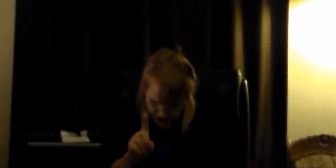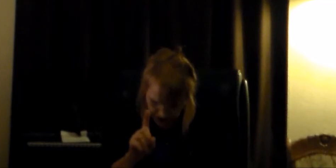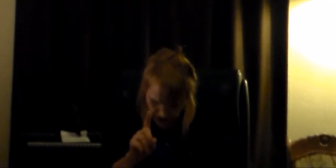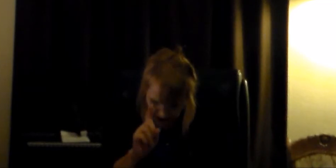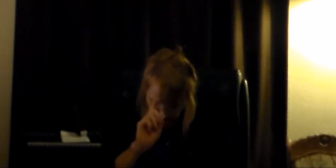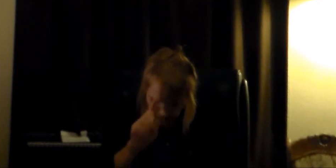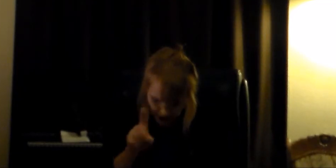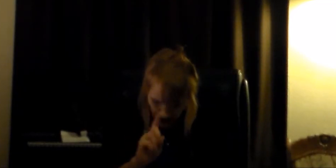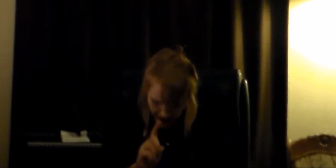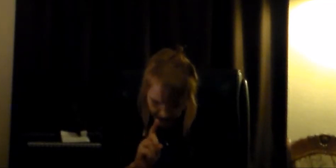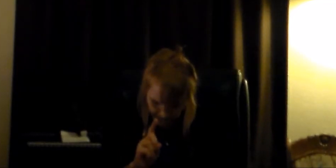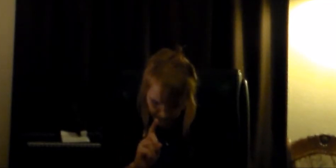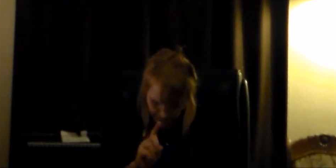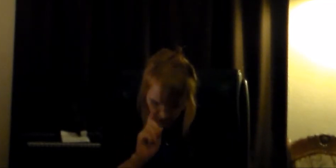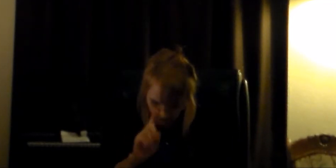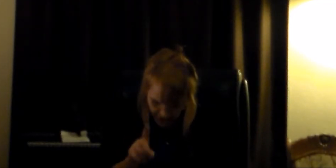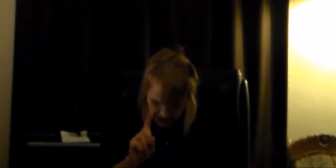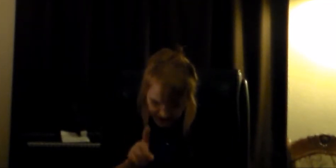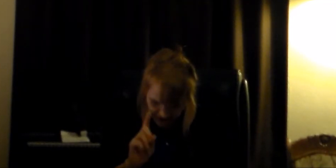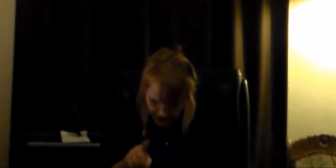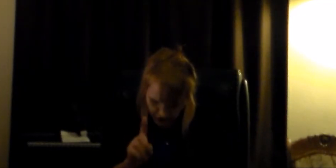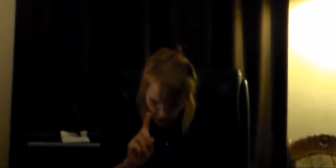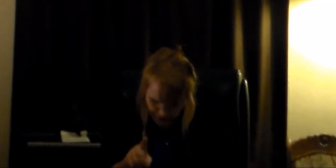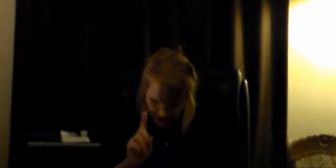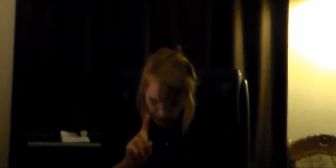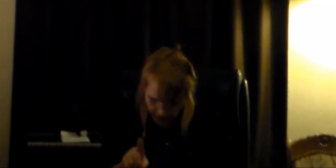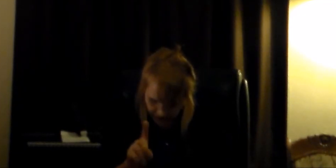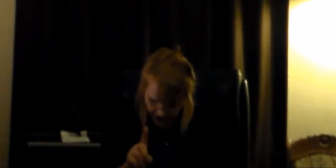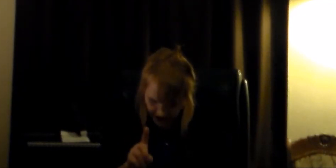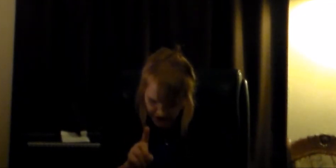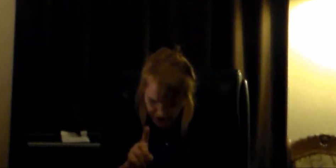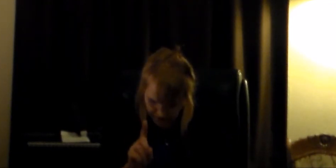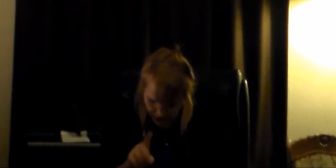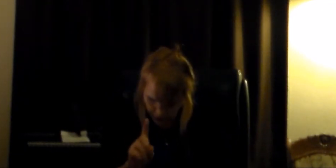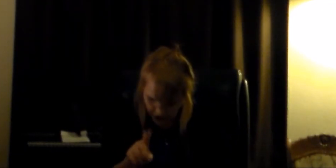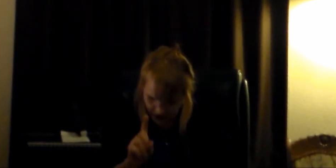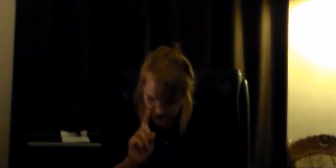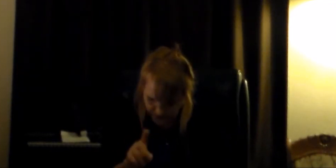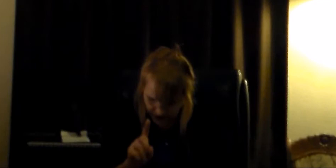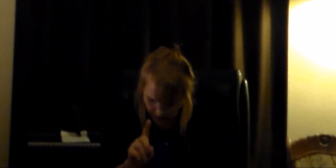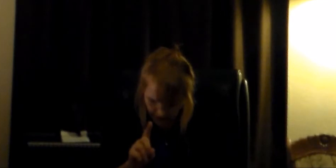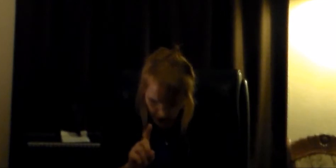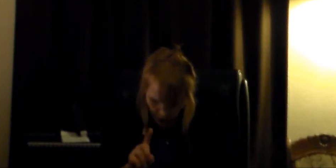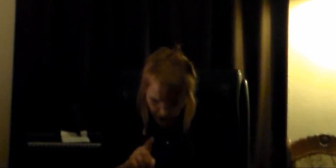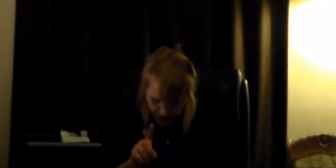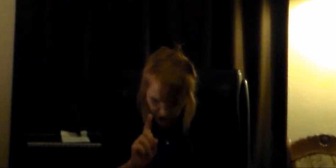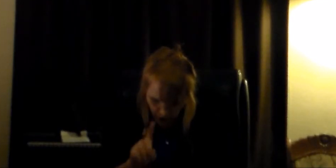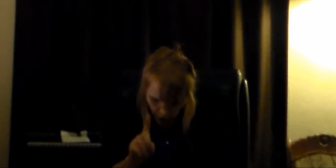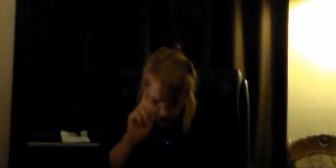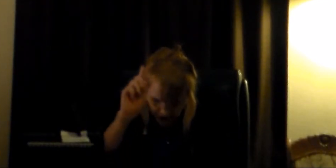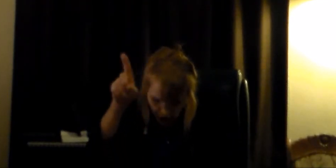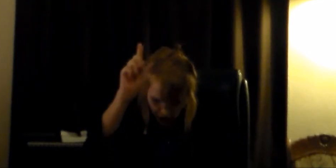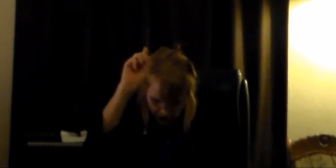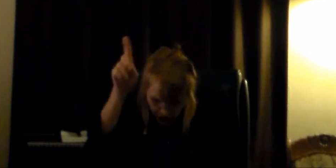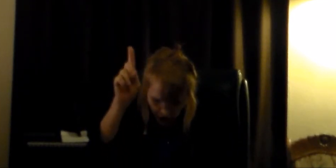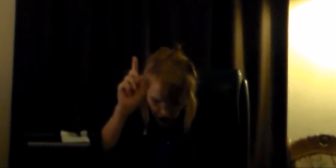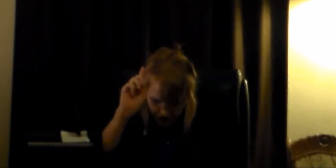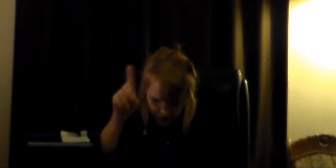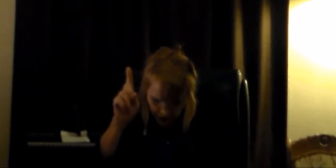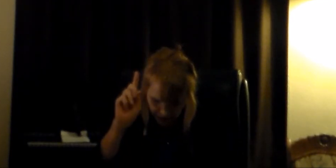person in body. For it is said the two will become one flesh. But he unites himself with the Lord, the Lord, the Lord is one with